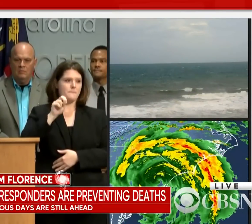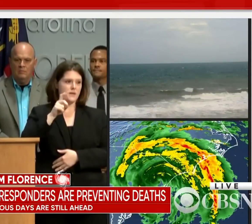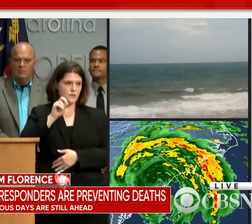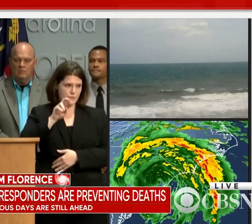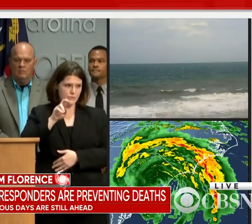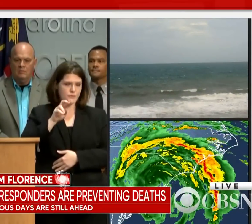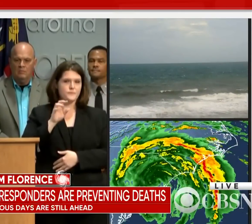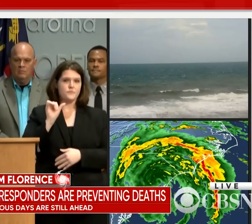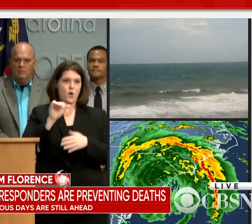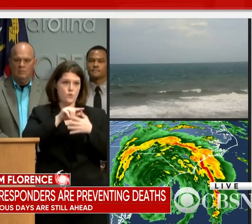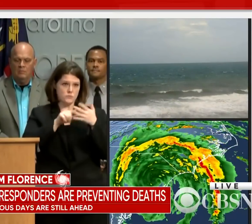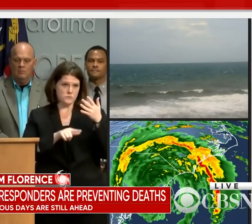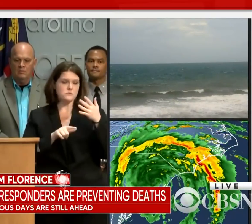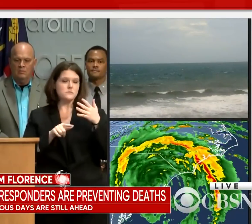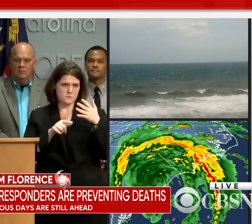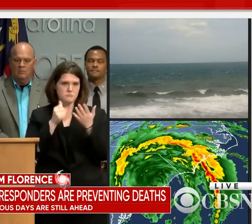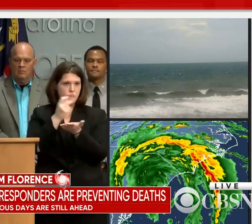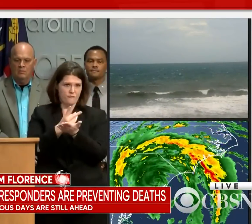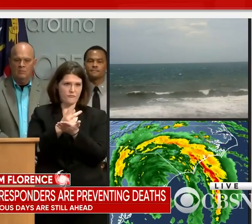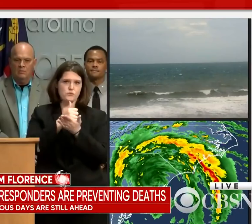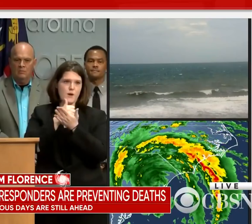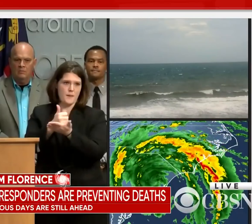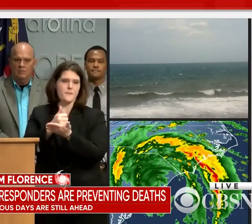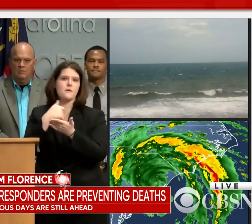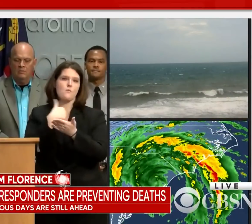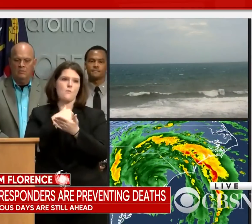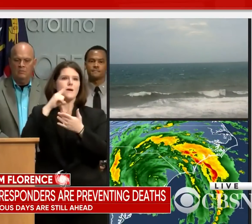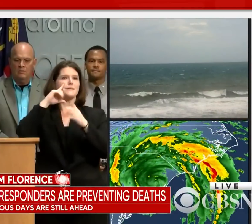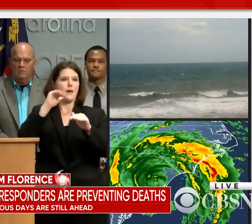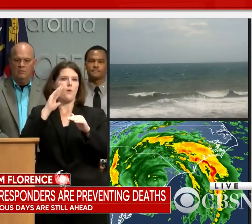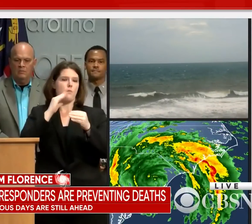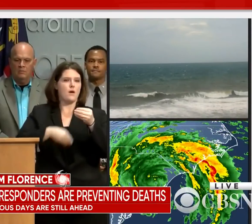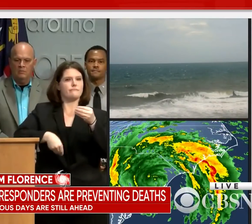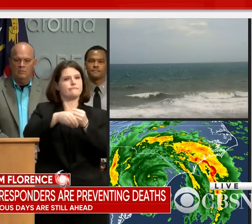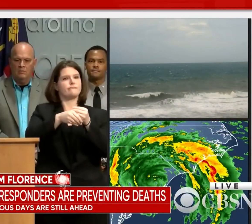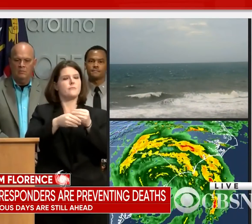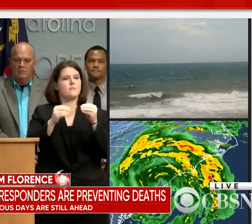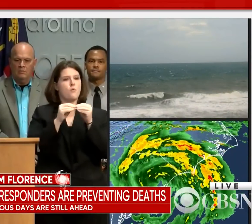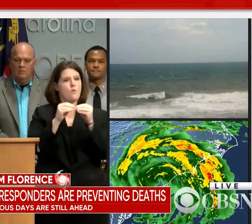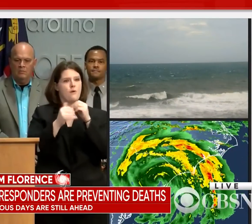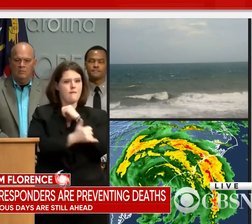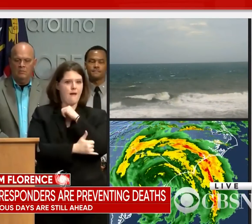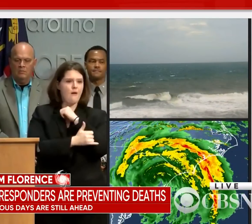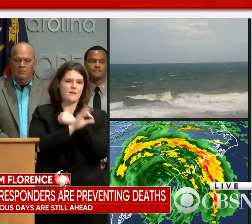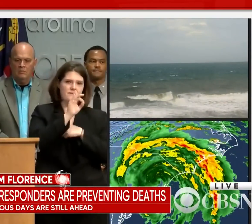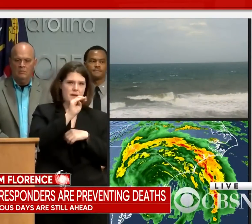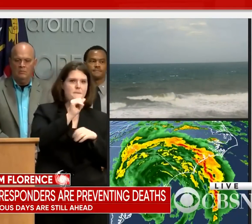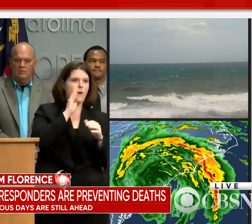We expect to add more counties, and we appreciate the quick turnaround by FEMA.